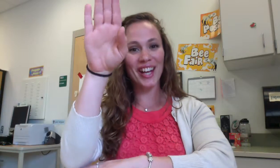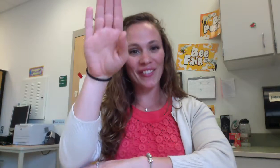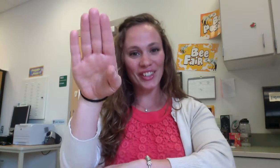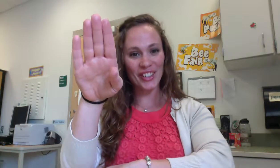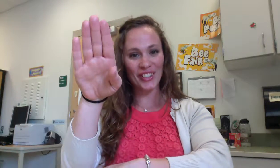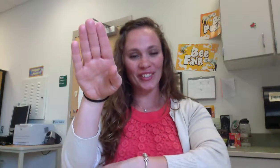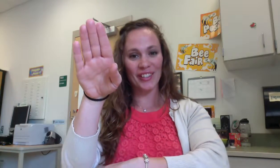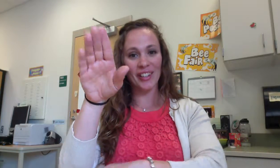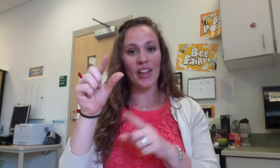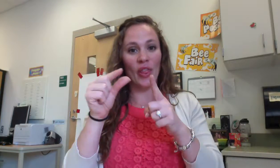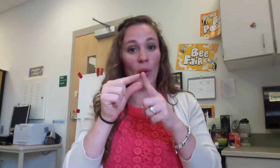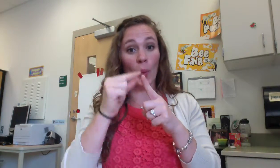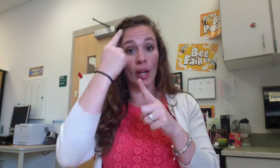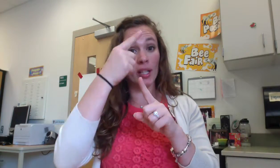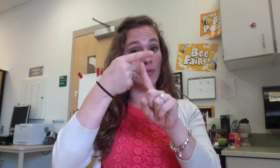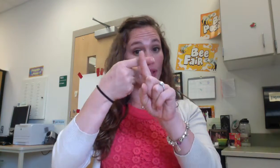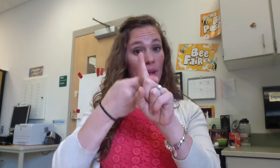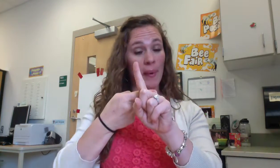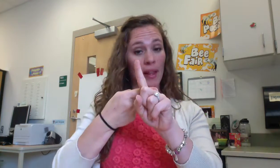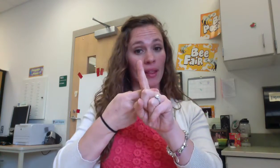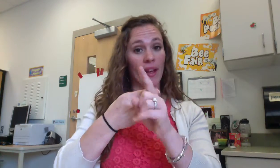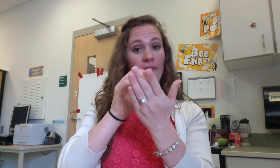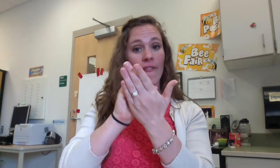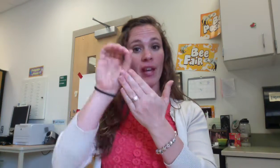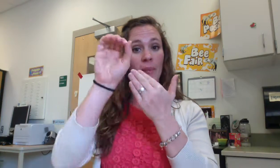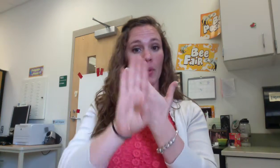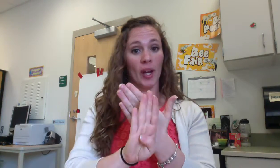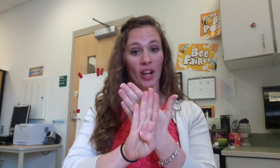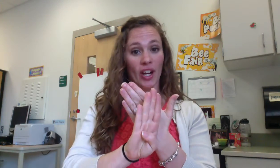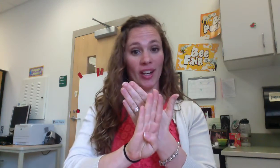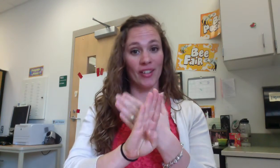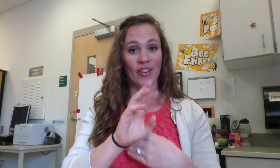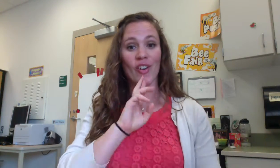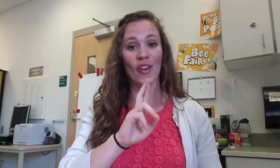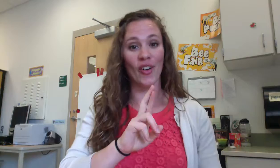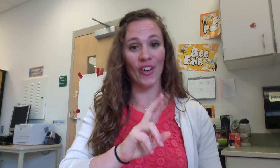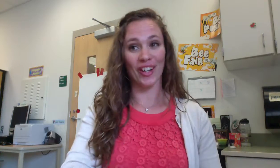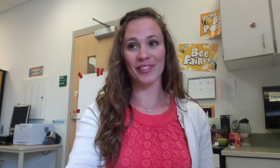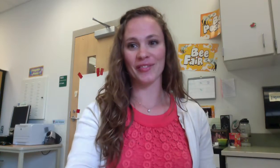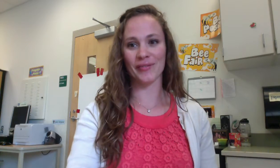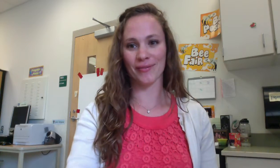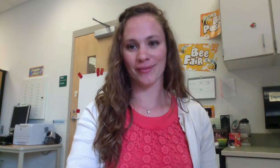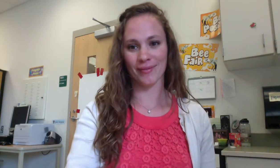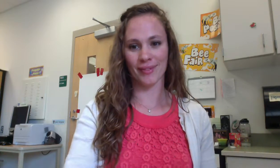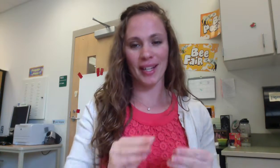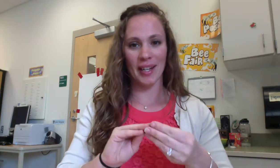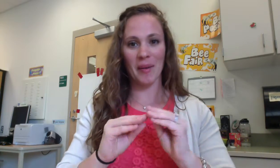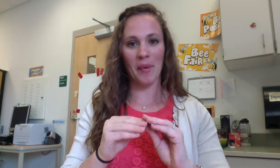Good afternoon. The words for the month of February are number